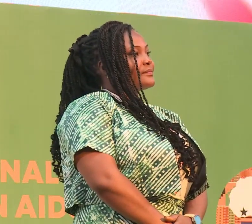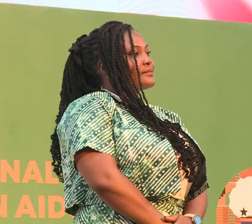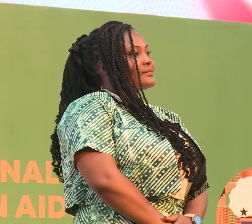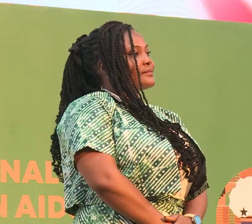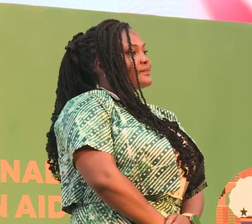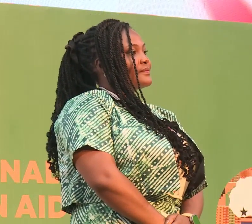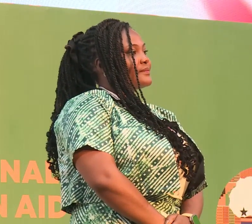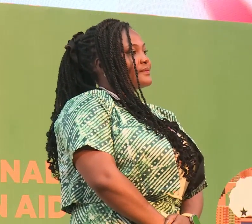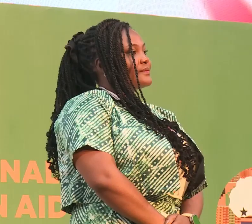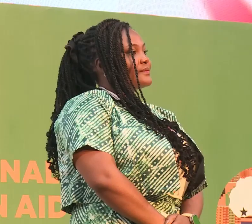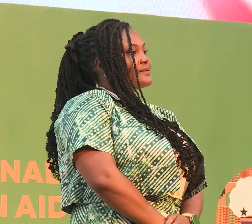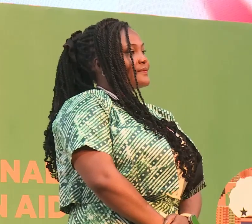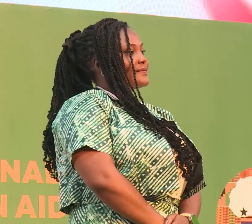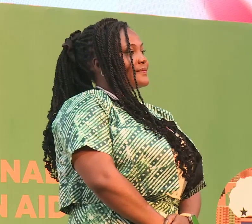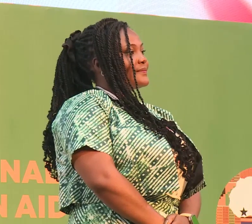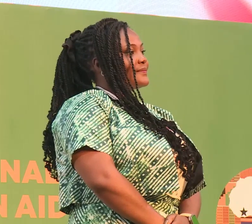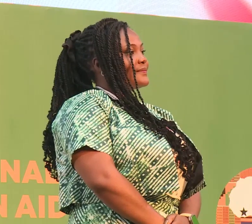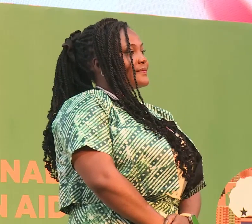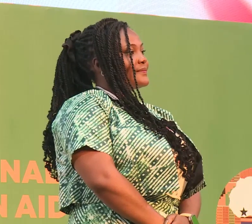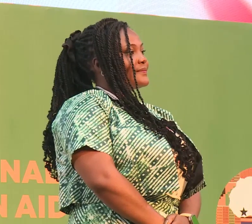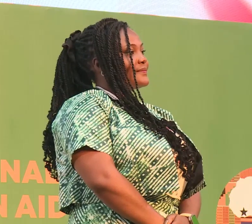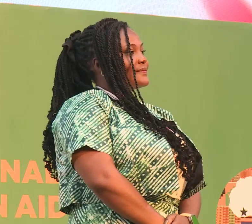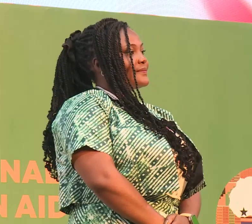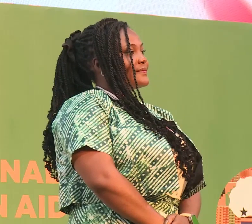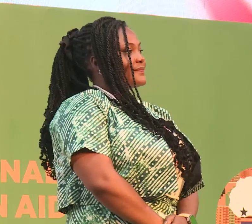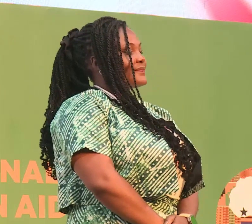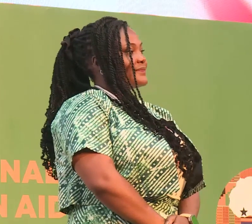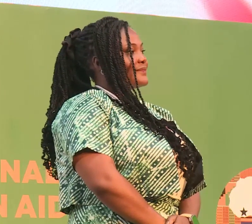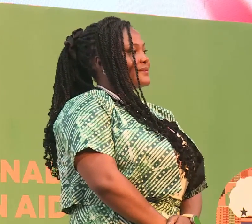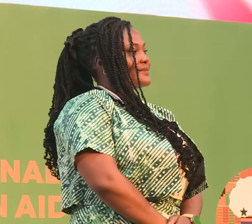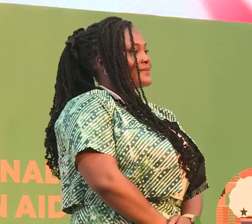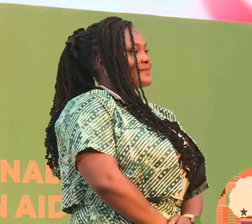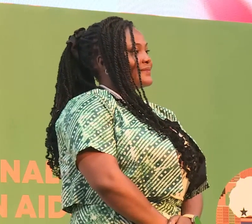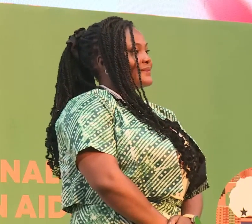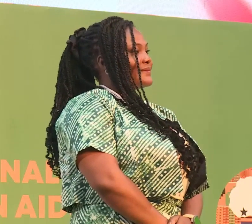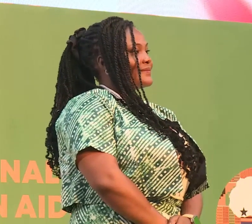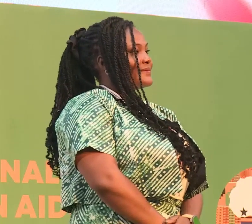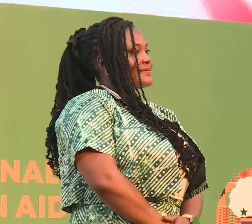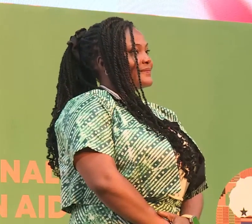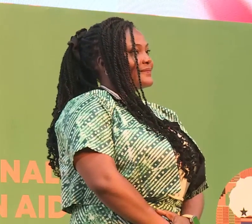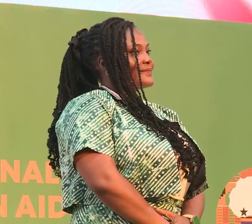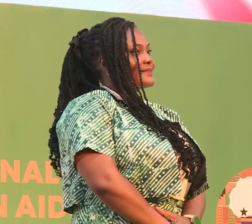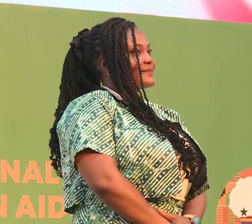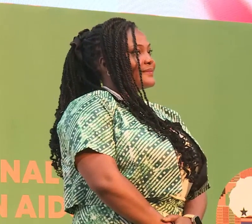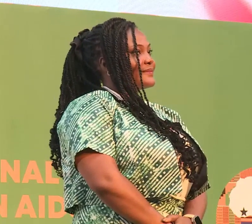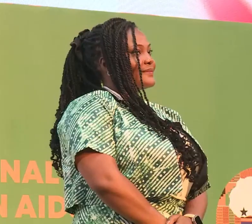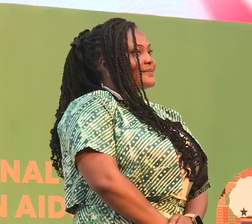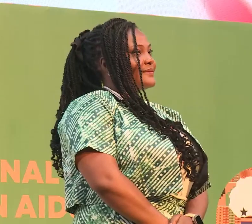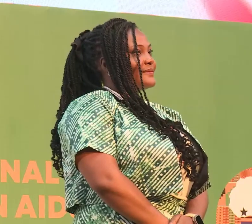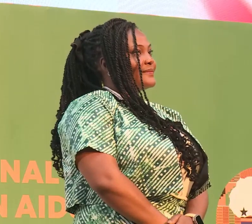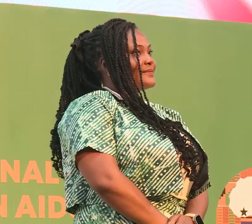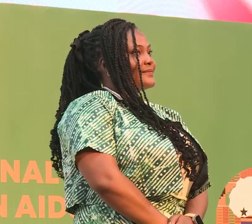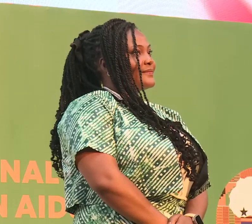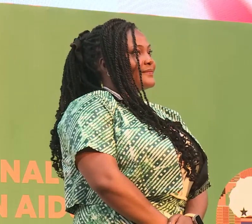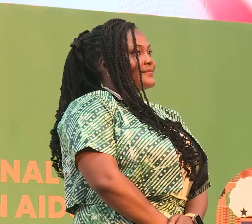partners, amplifying youth voices and championing innovative approaches to public health challenges.